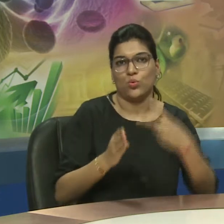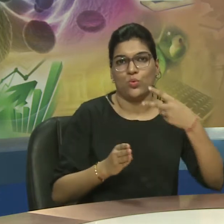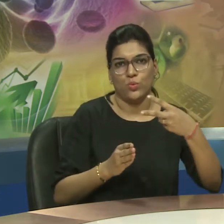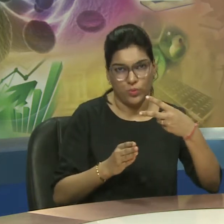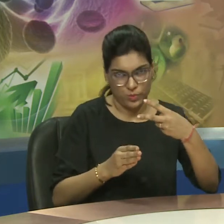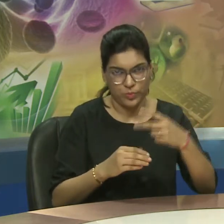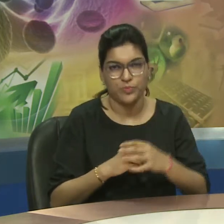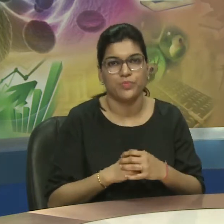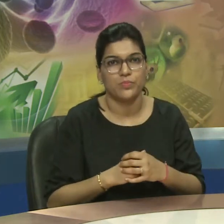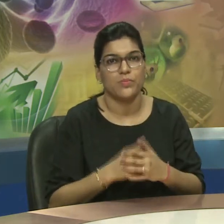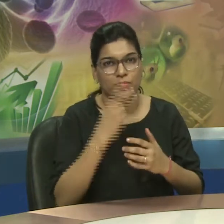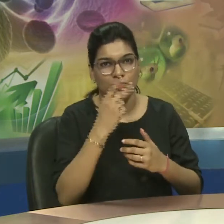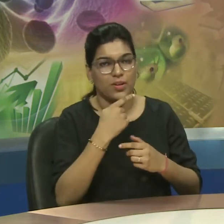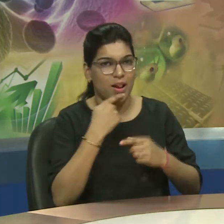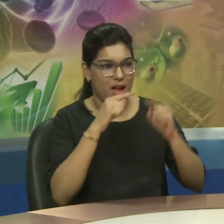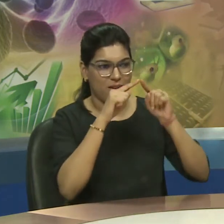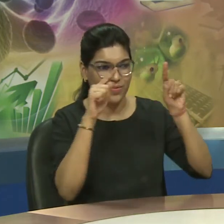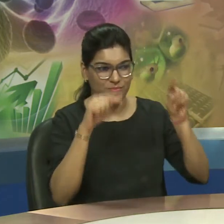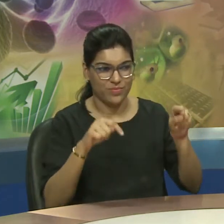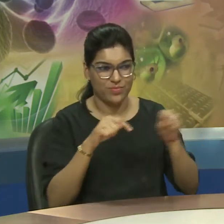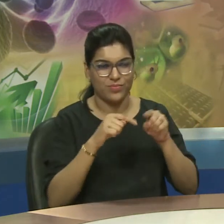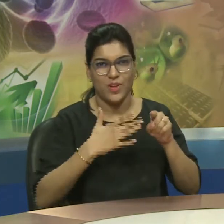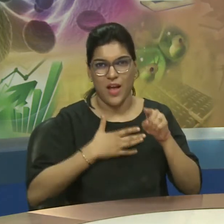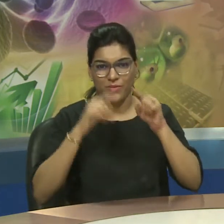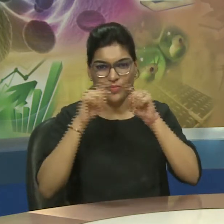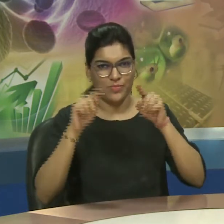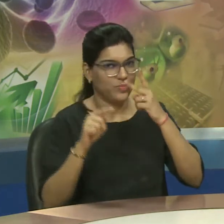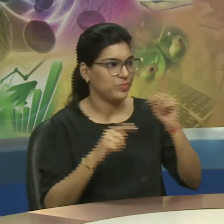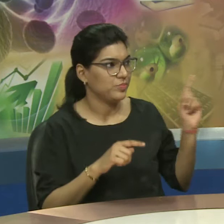There are two kinds of life assurance policies.